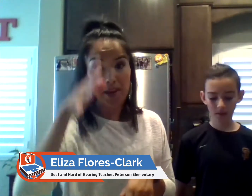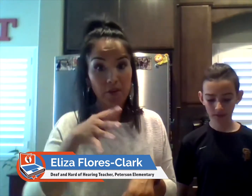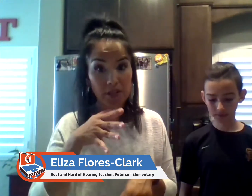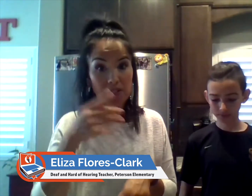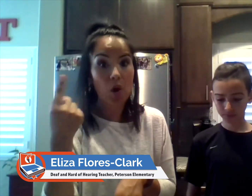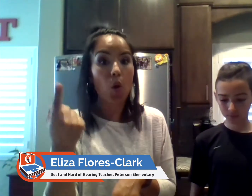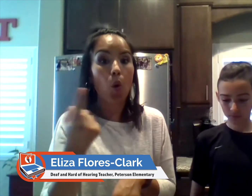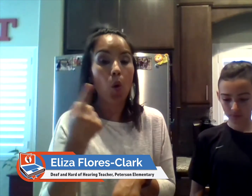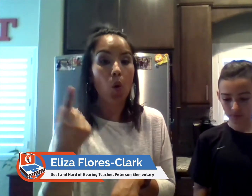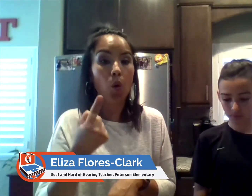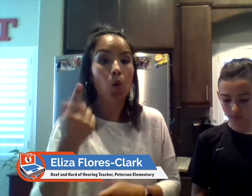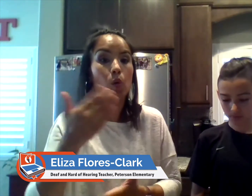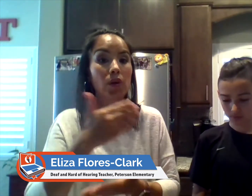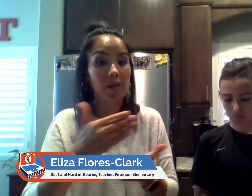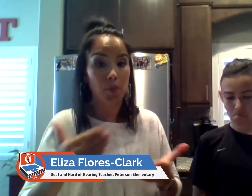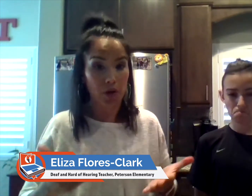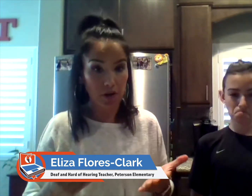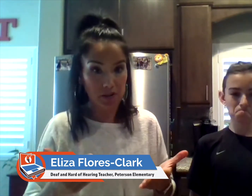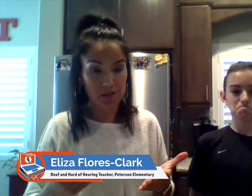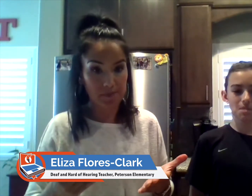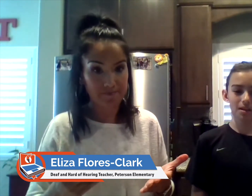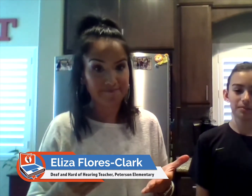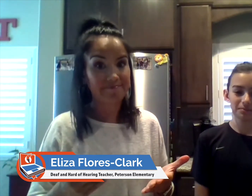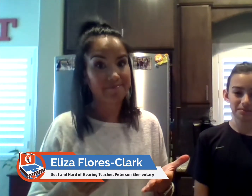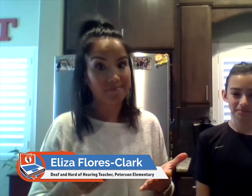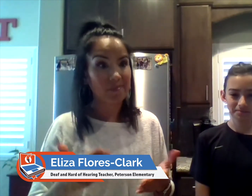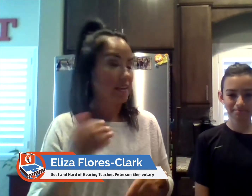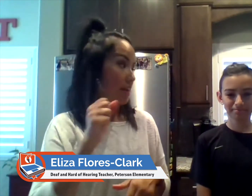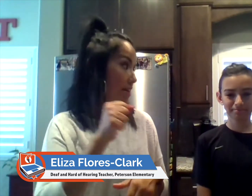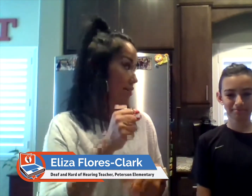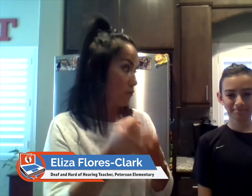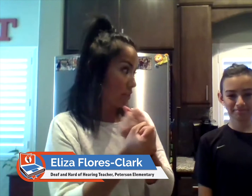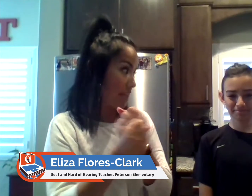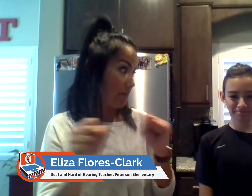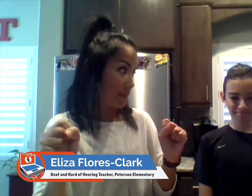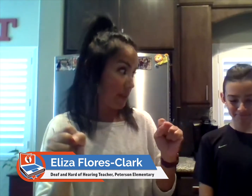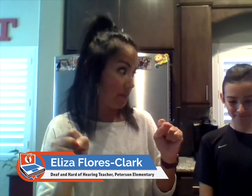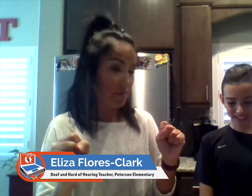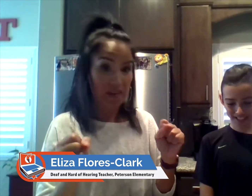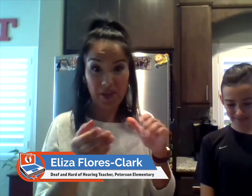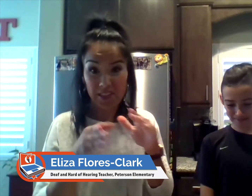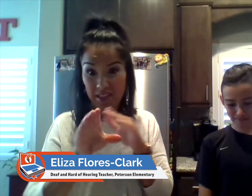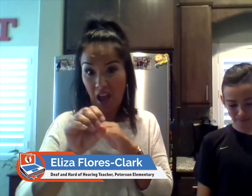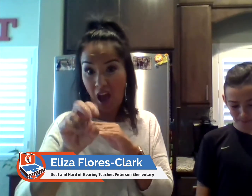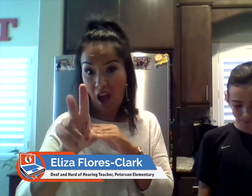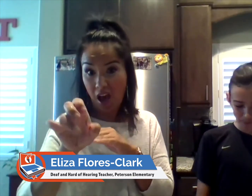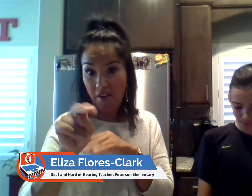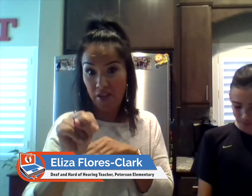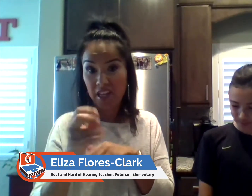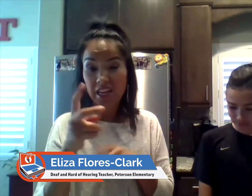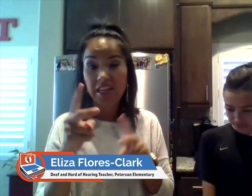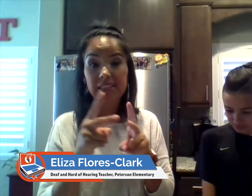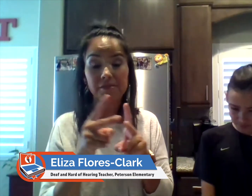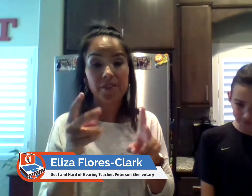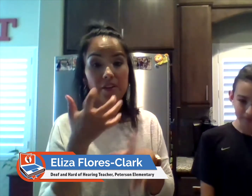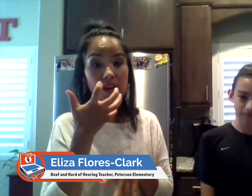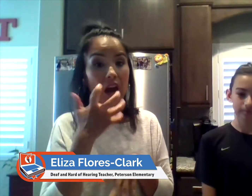parent only part. Yes, for safety. Because an oven is very hot